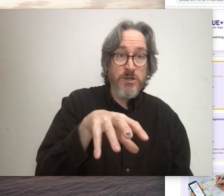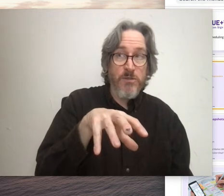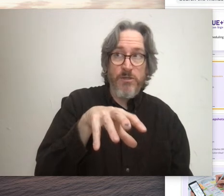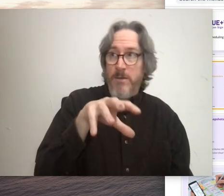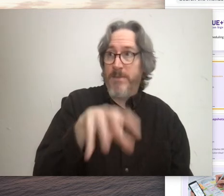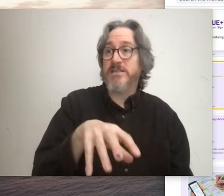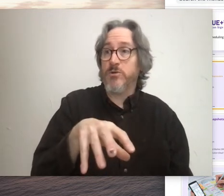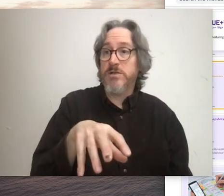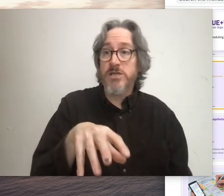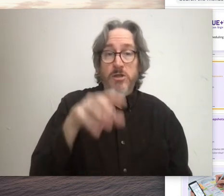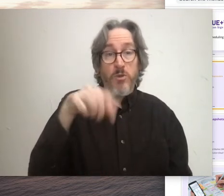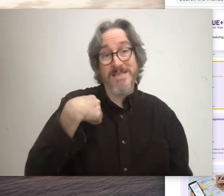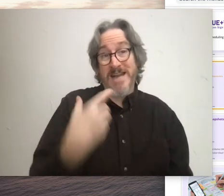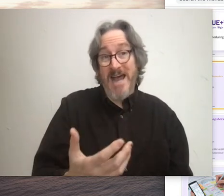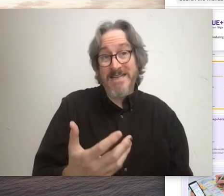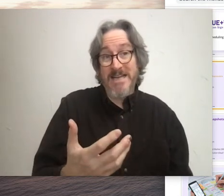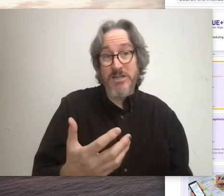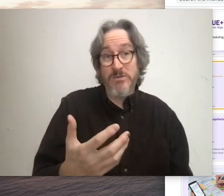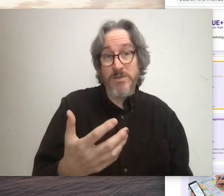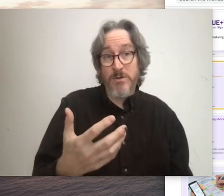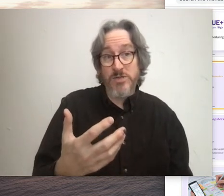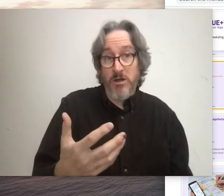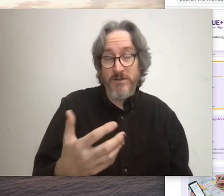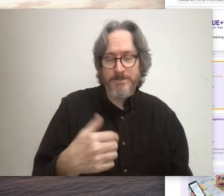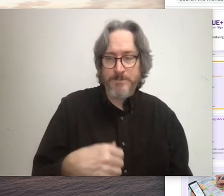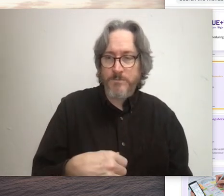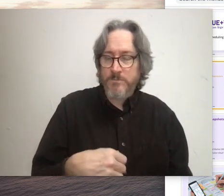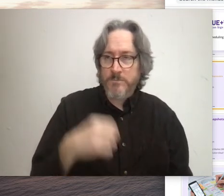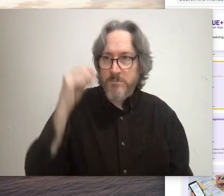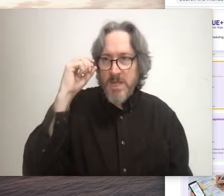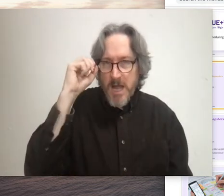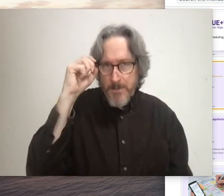teach the basic ones, the ones that I tend to use the most often.